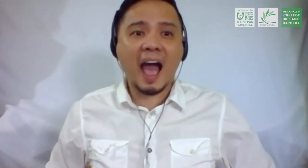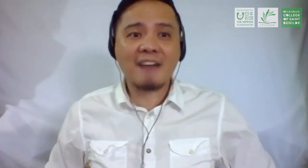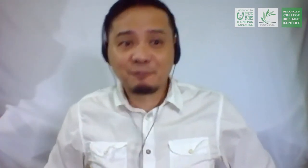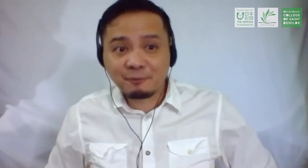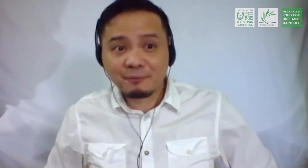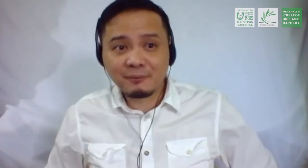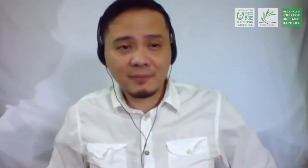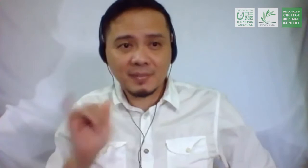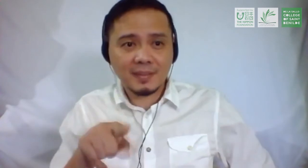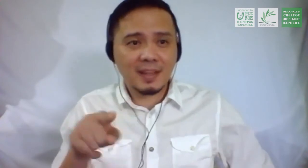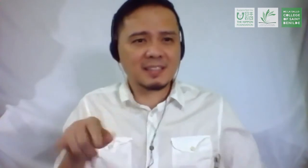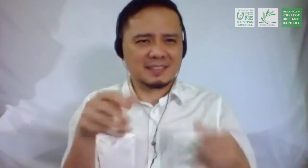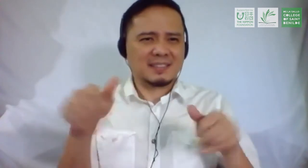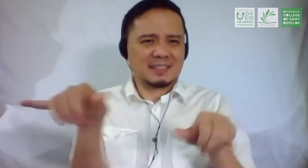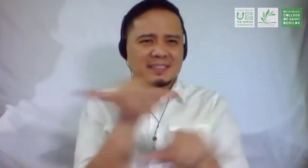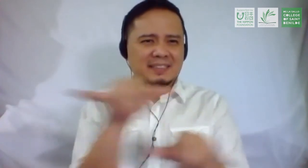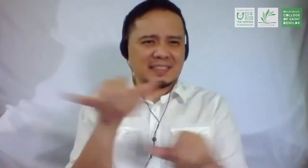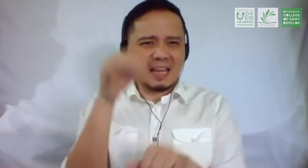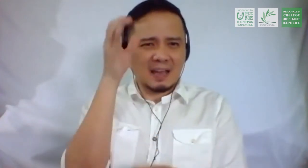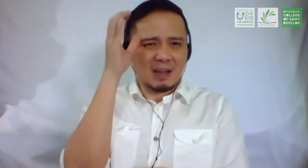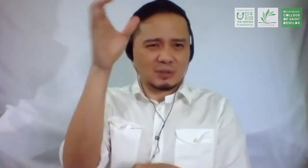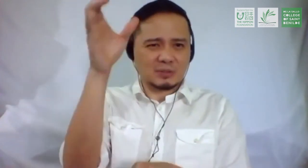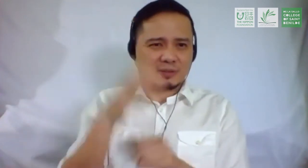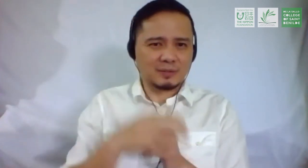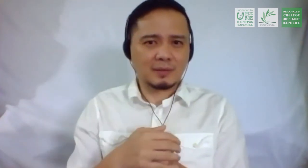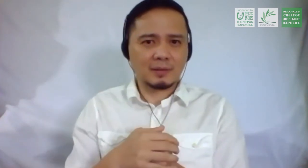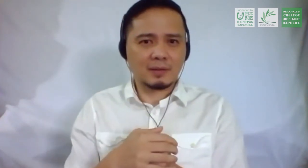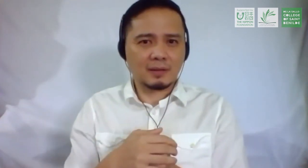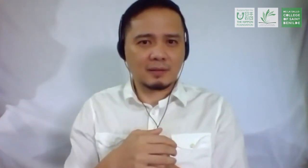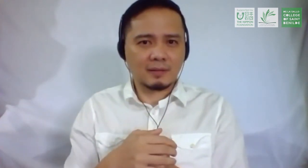but having